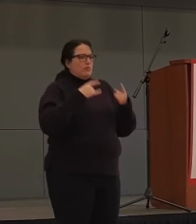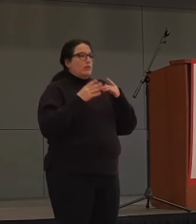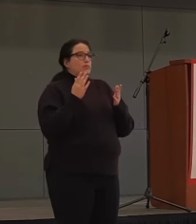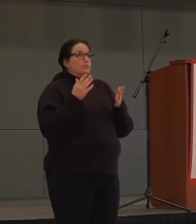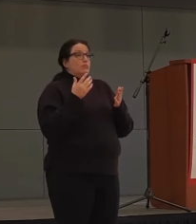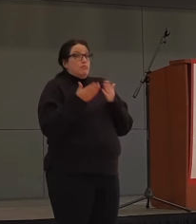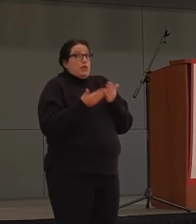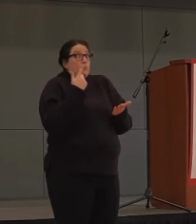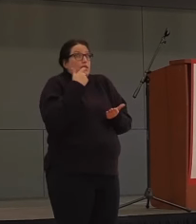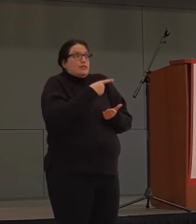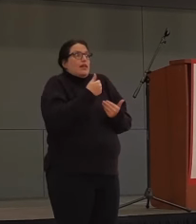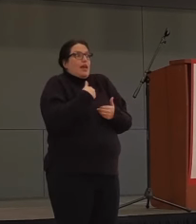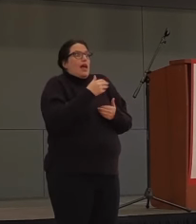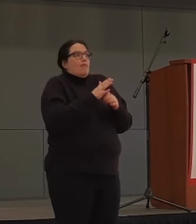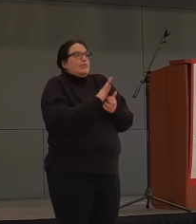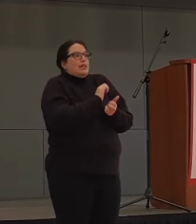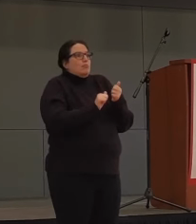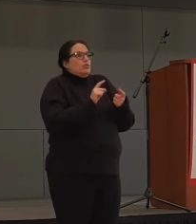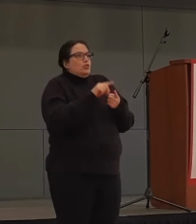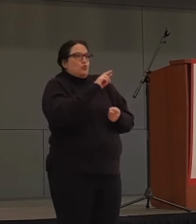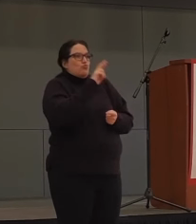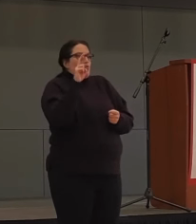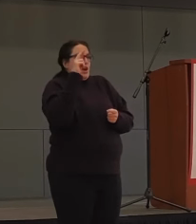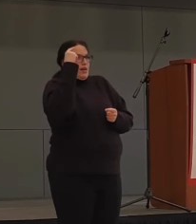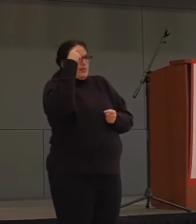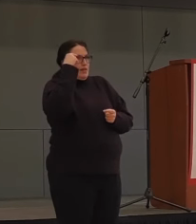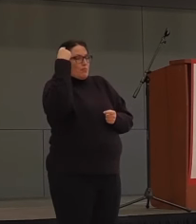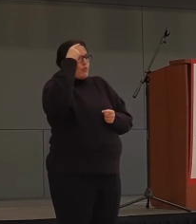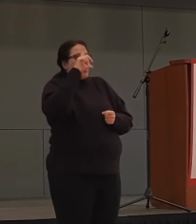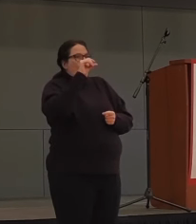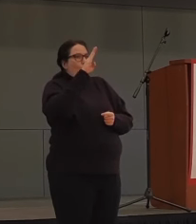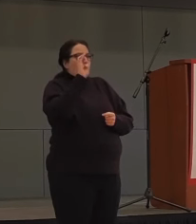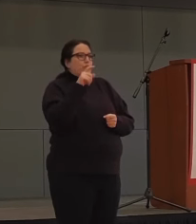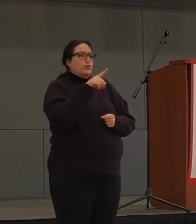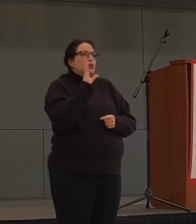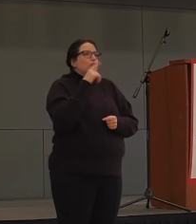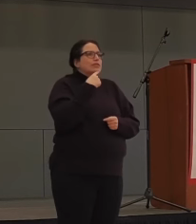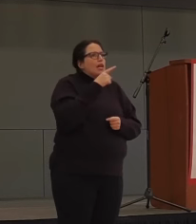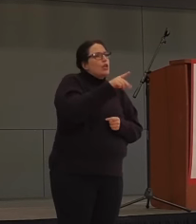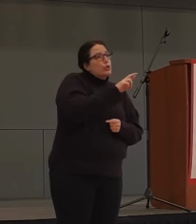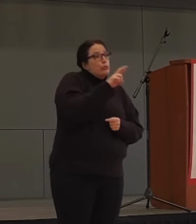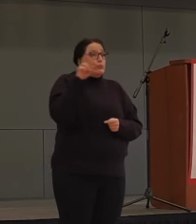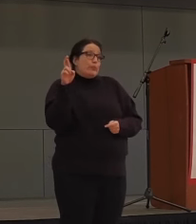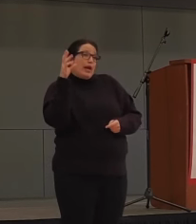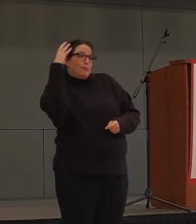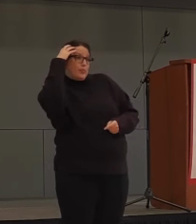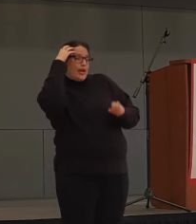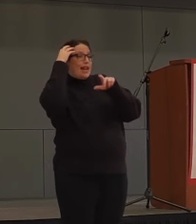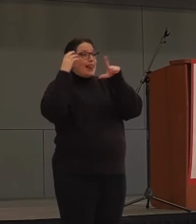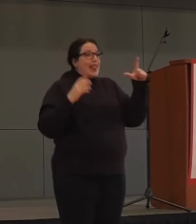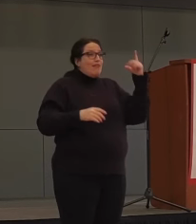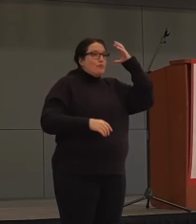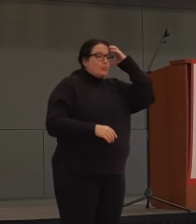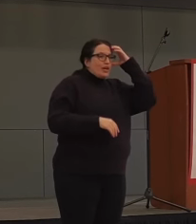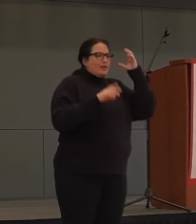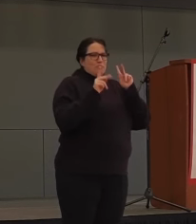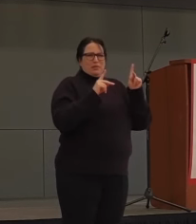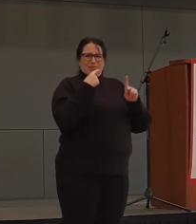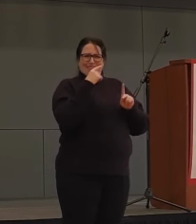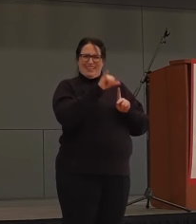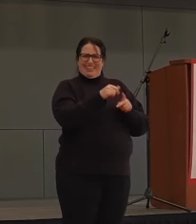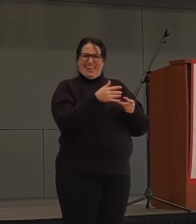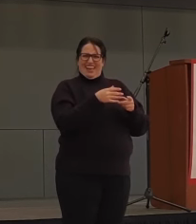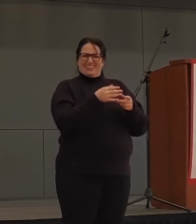their right temporal lobe. Now, some people may ask you, are you right-brained or left-brained? That we